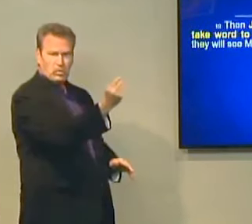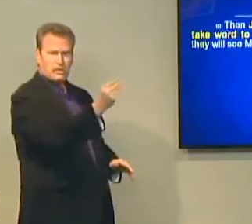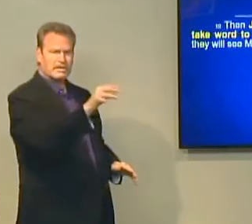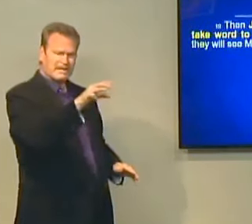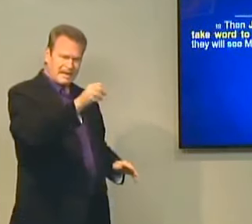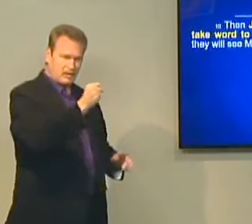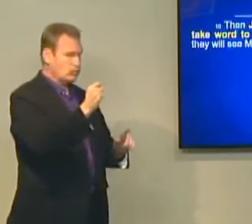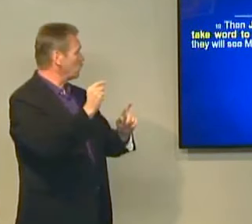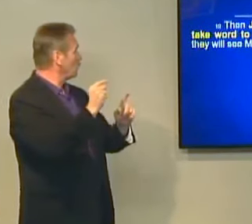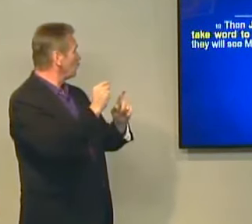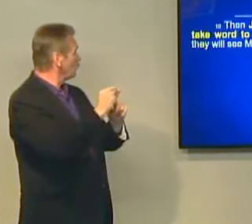Go.